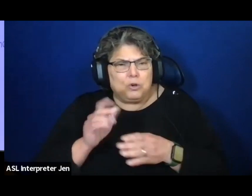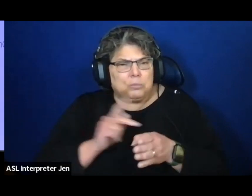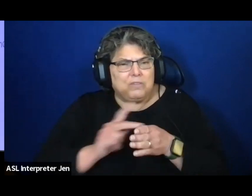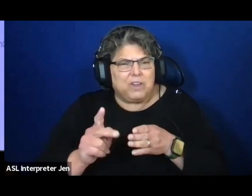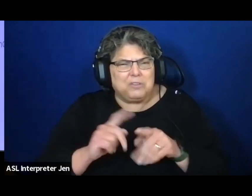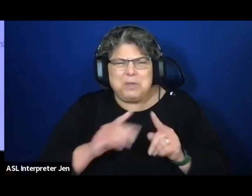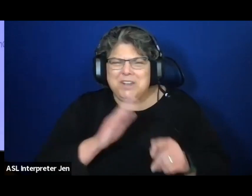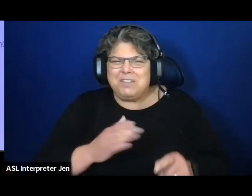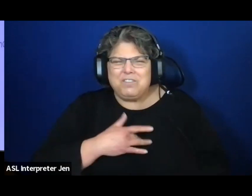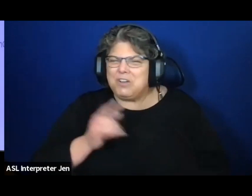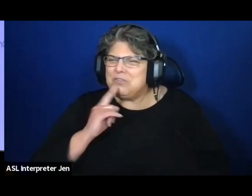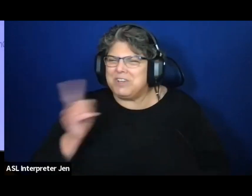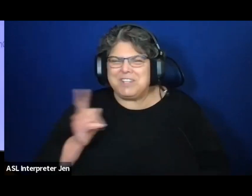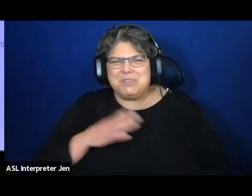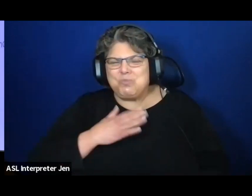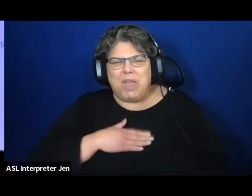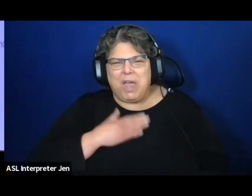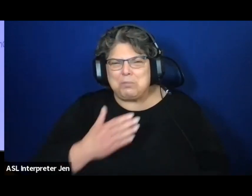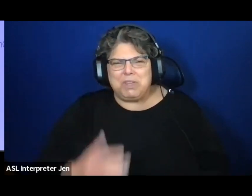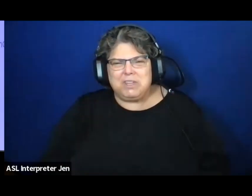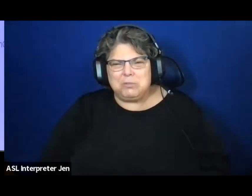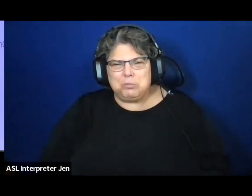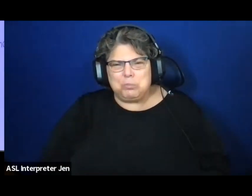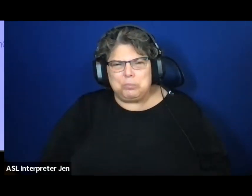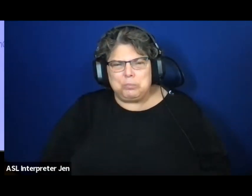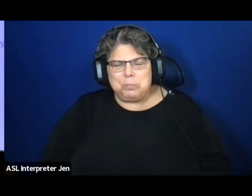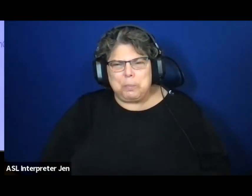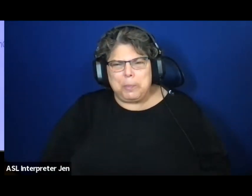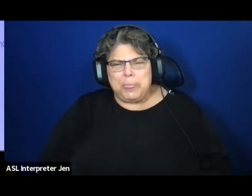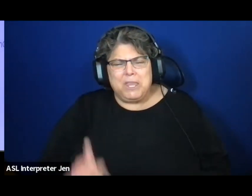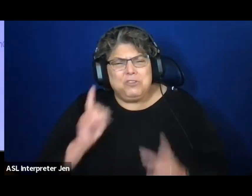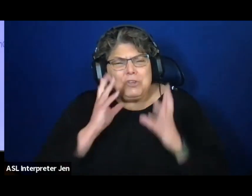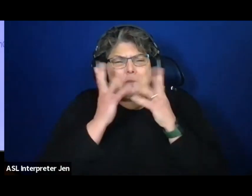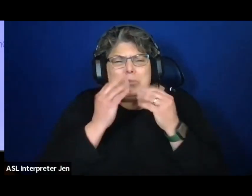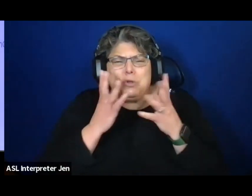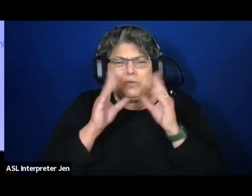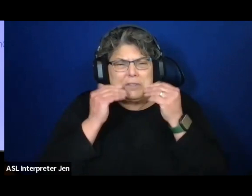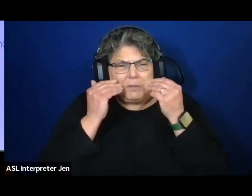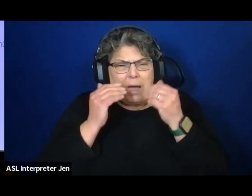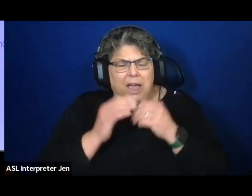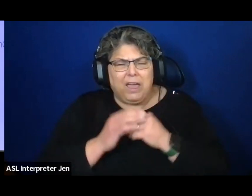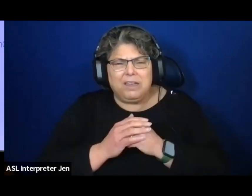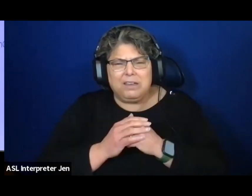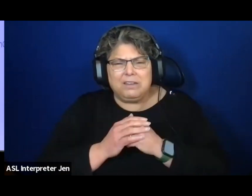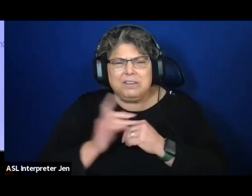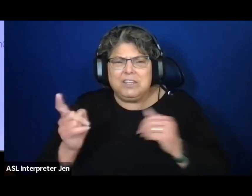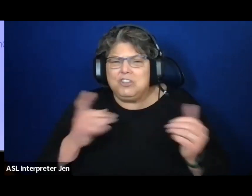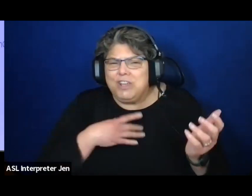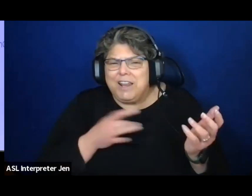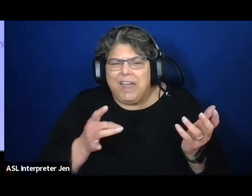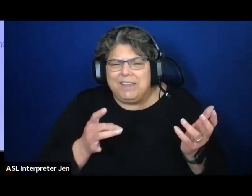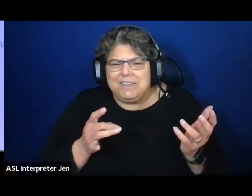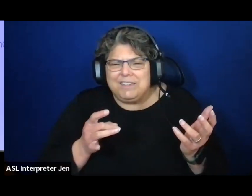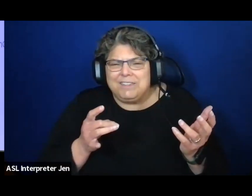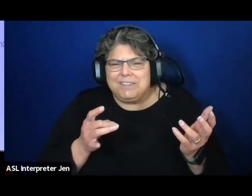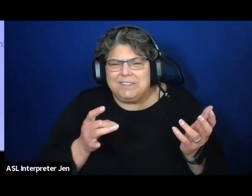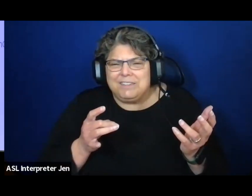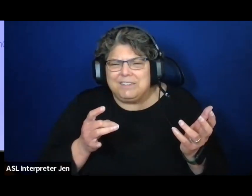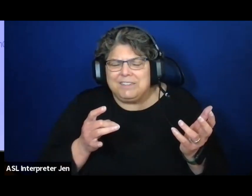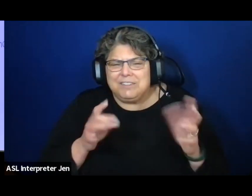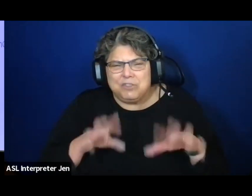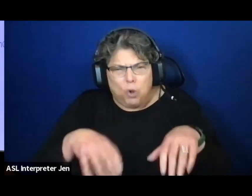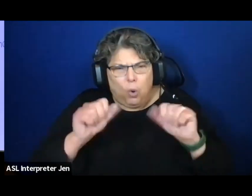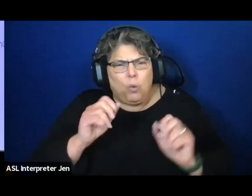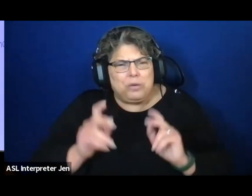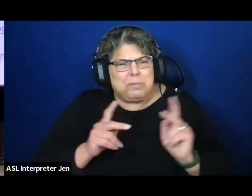felt she was really happy, but that was not her passion. She has a beautiful smile. She likes to host people